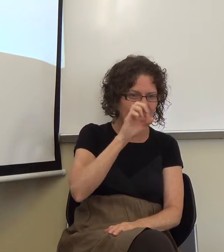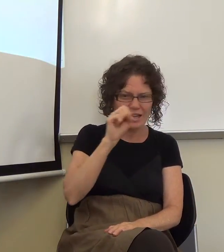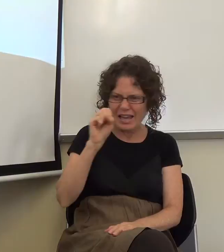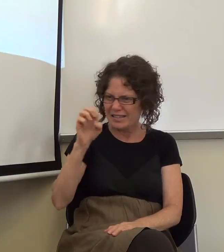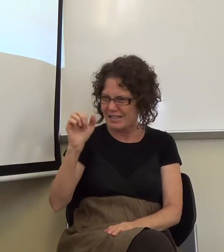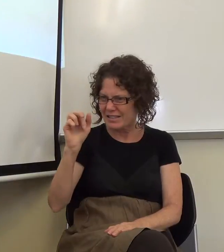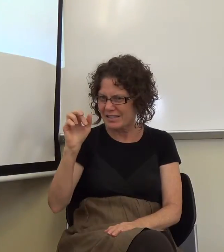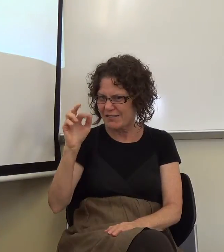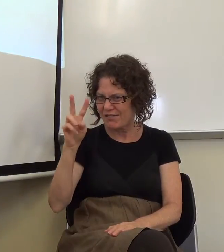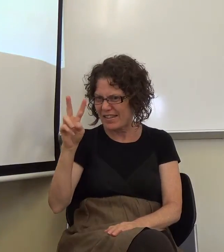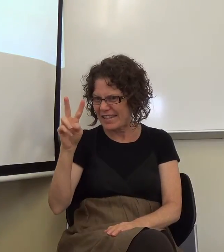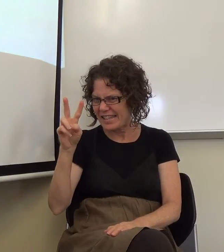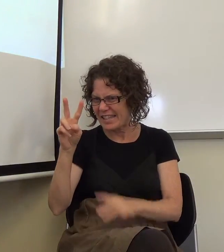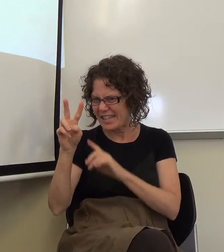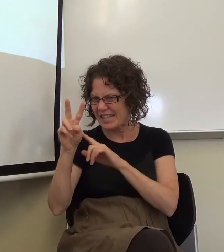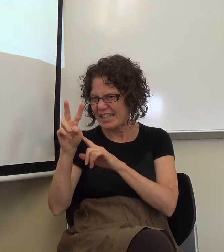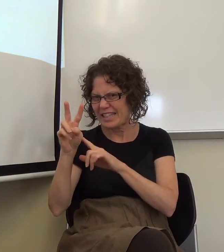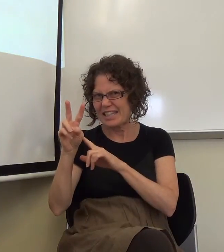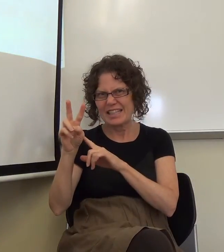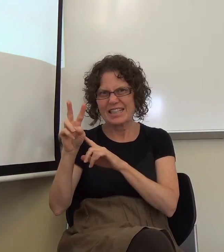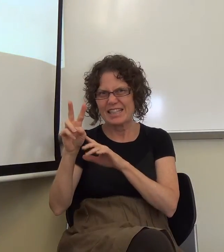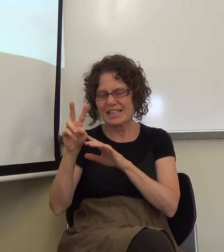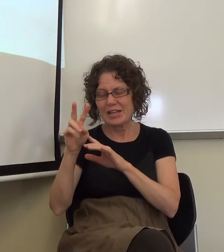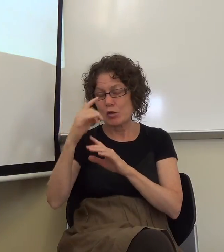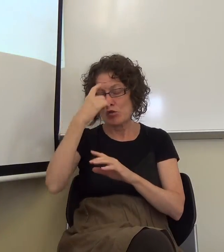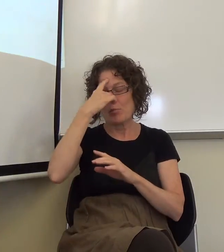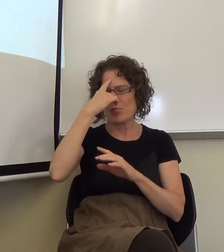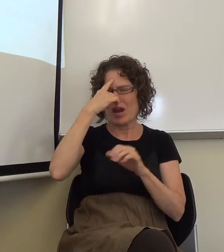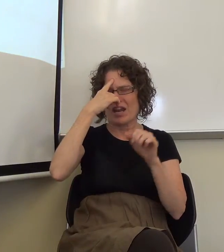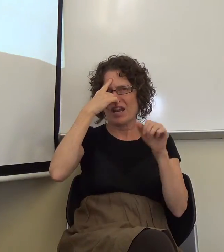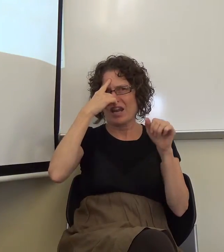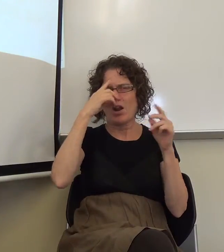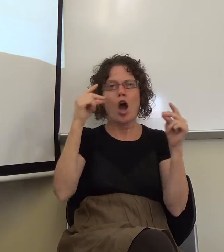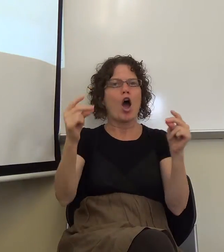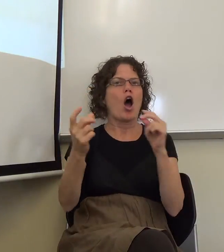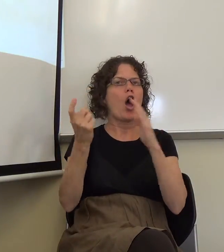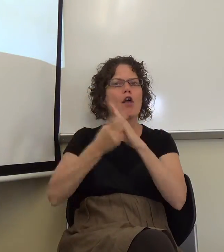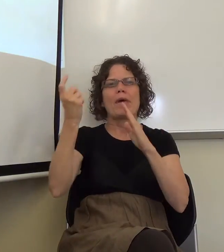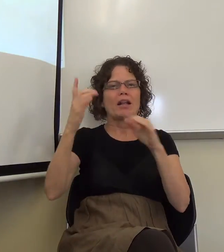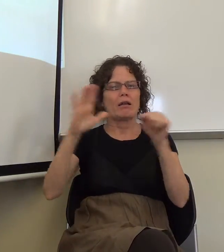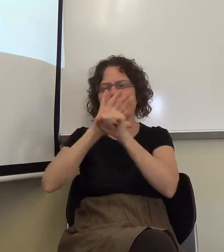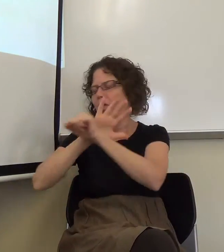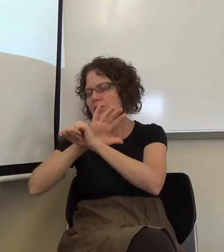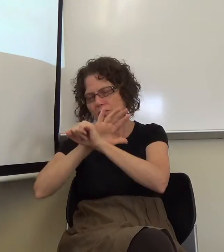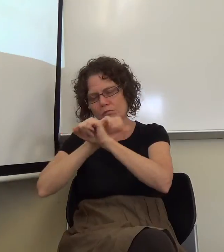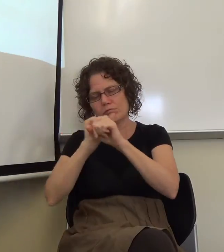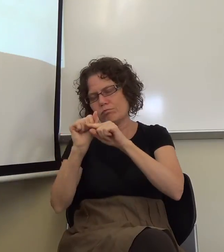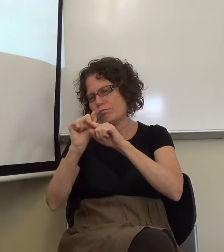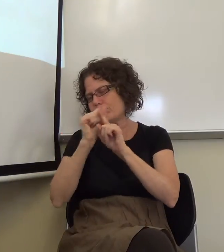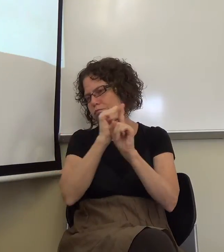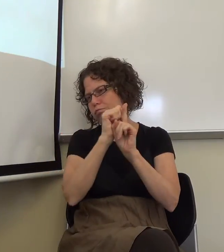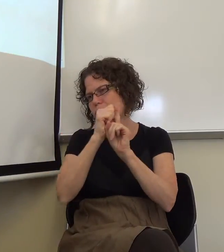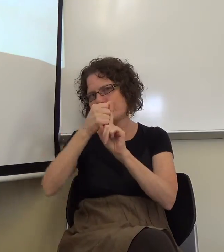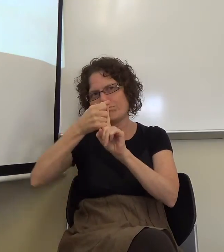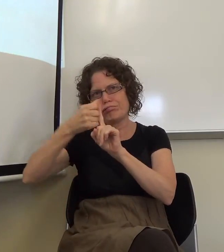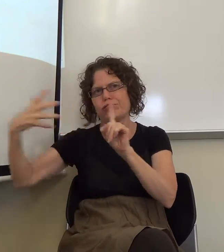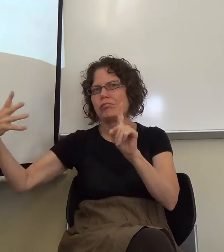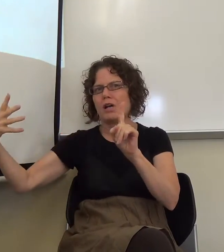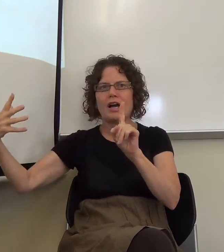PERSEV things, your brain is filling that in without letting you sound that out. Does that make sense? So that's a